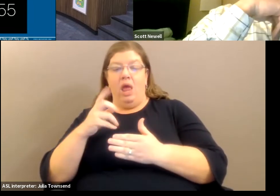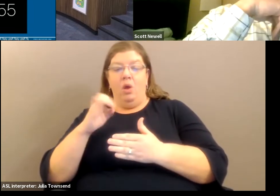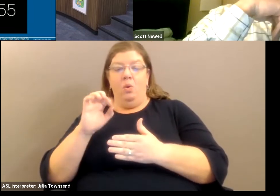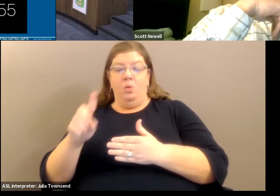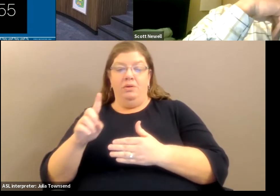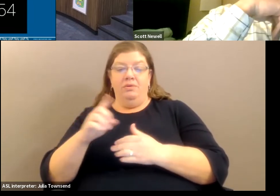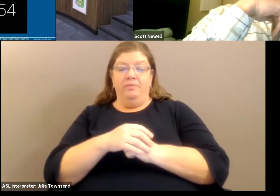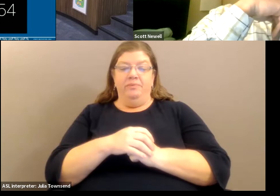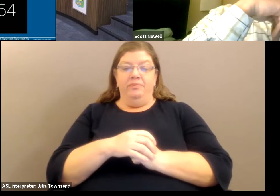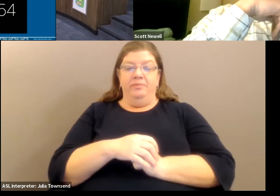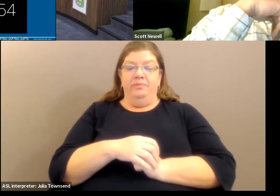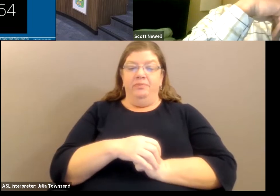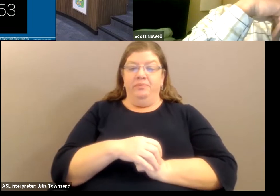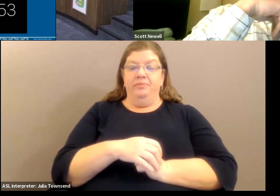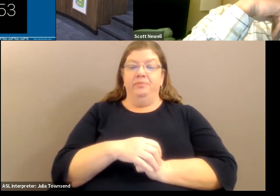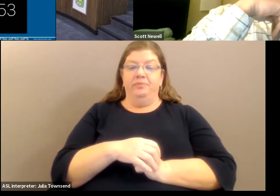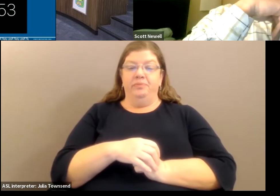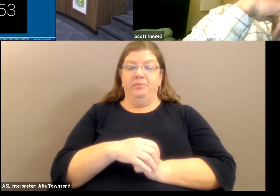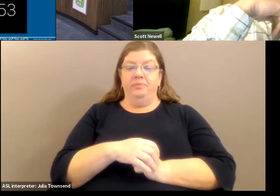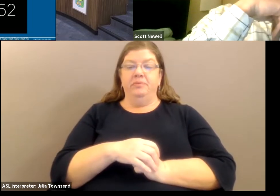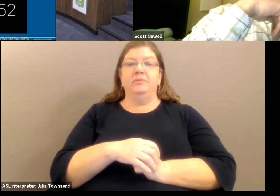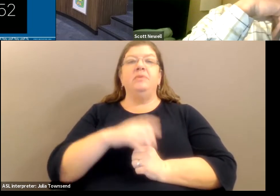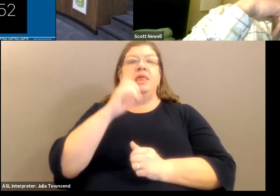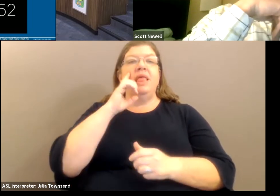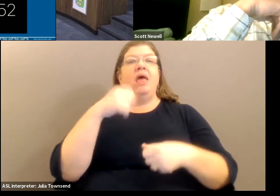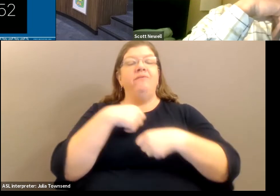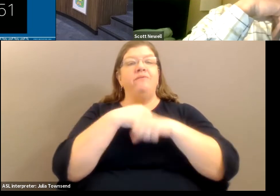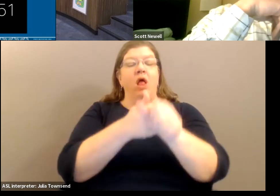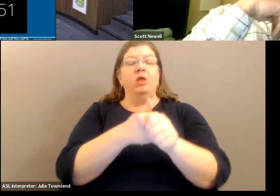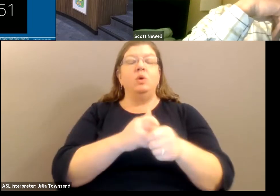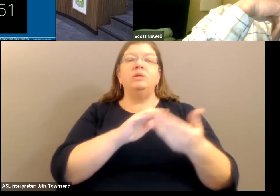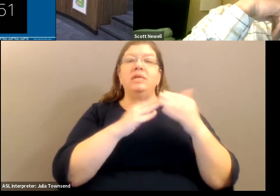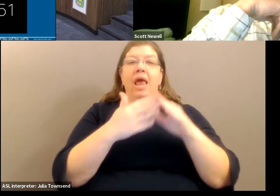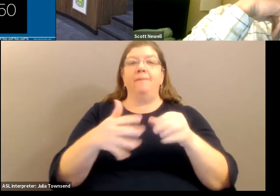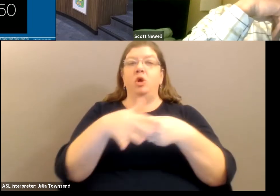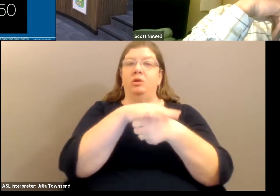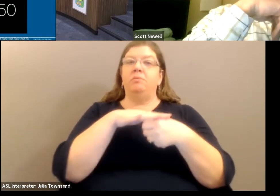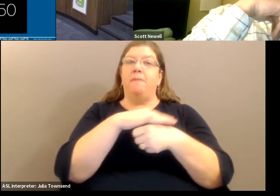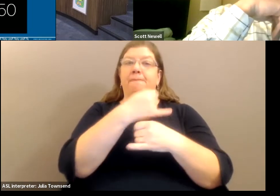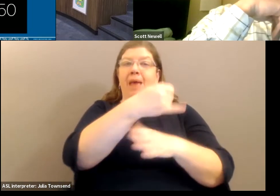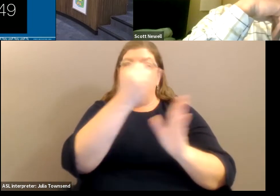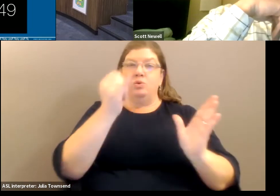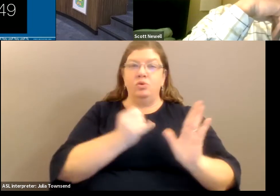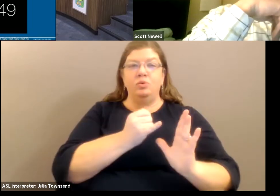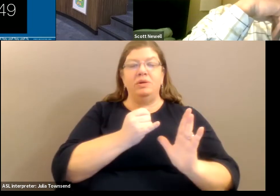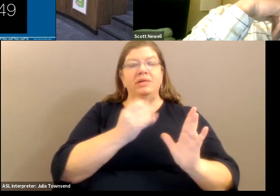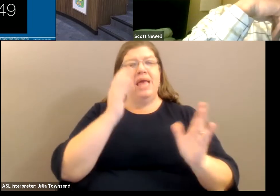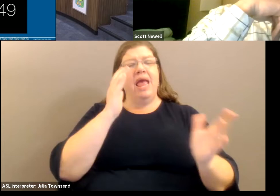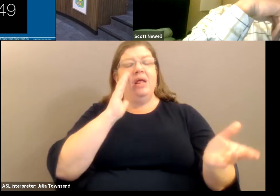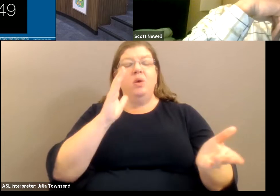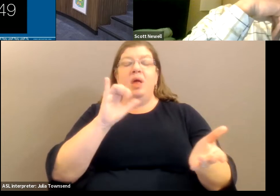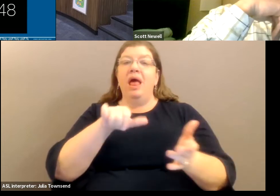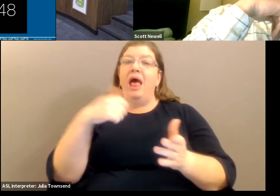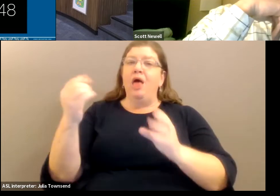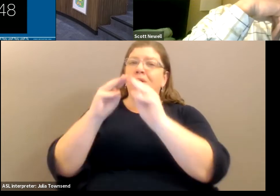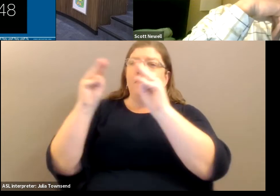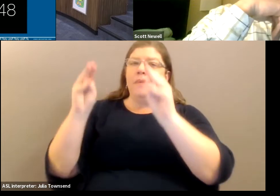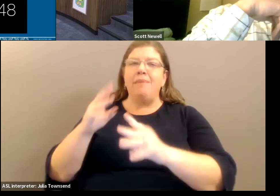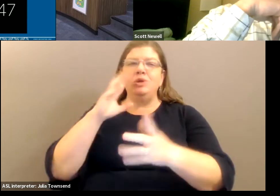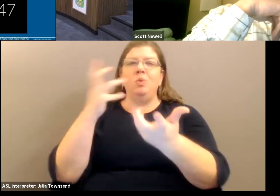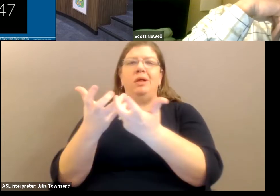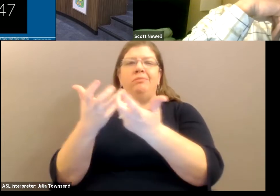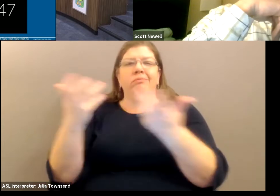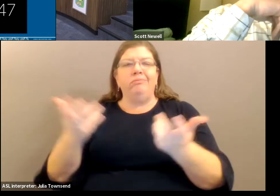Latinx families. And it follows neighborhood boundaries and mirrors existing districts. Other maps would disenfranchise people of